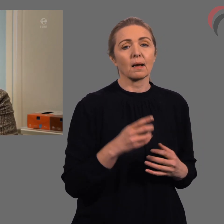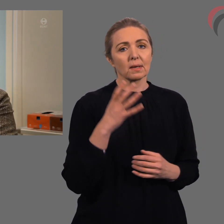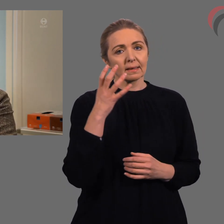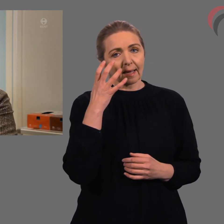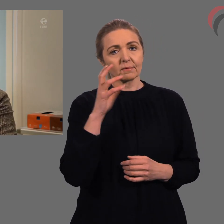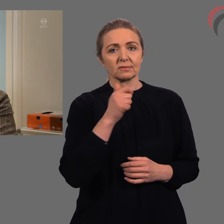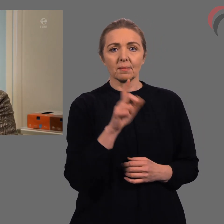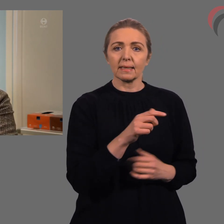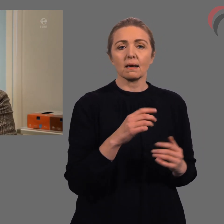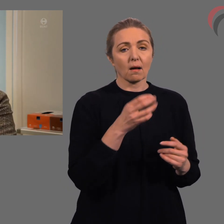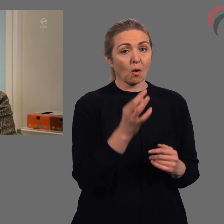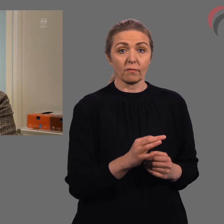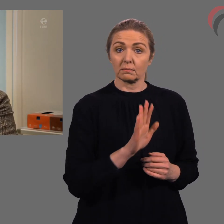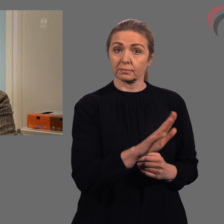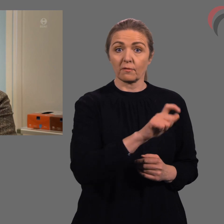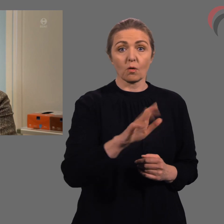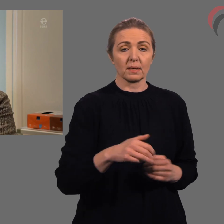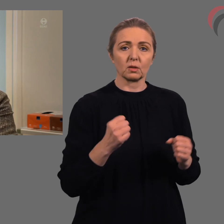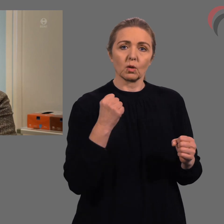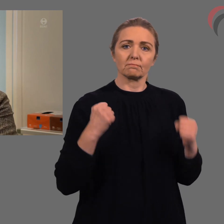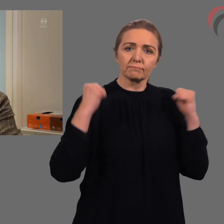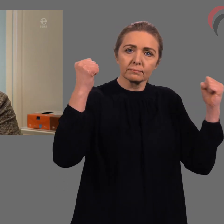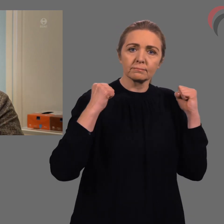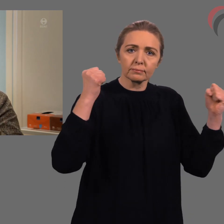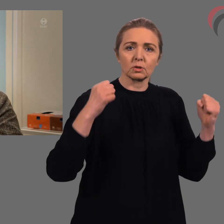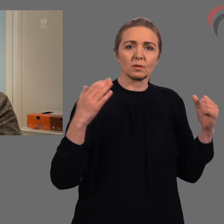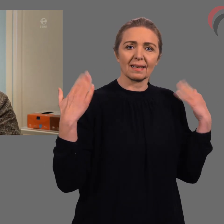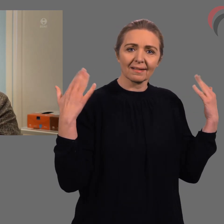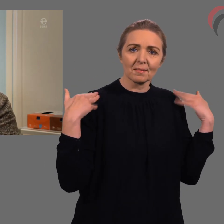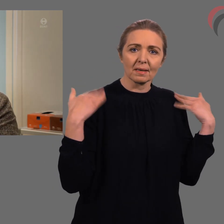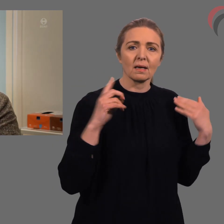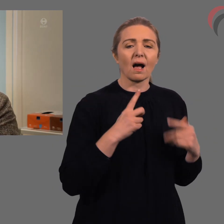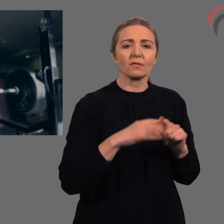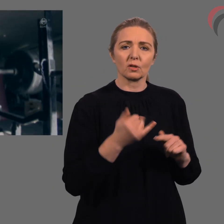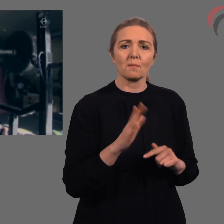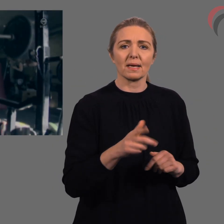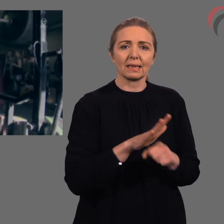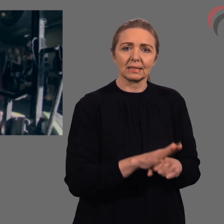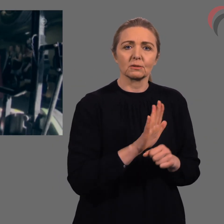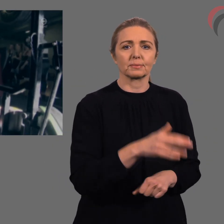apnea is also incredibly common in powerlifters and bodybuilders as well because of that increased tissue pressure in the neck.